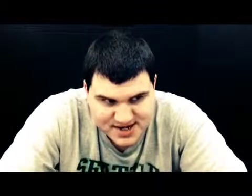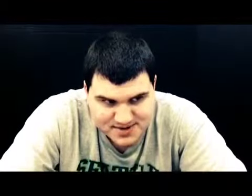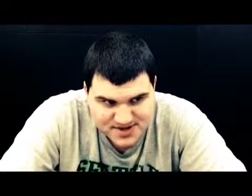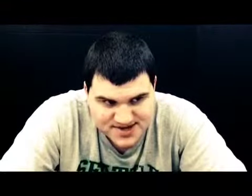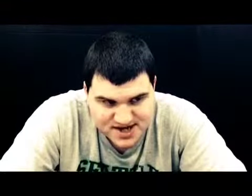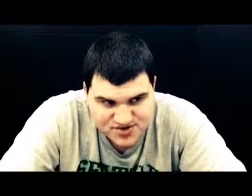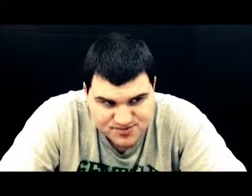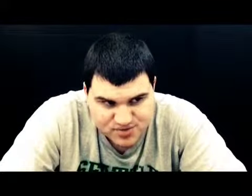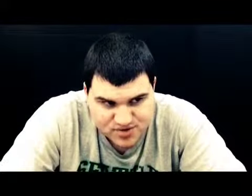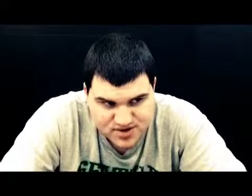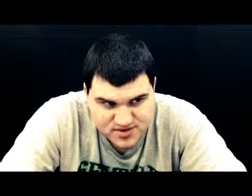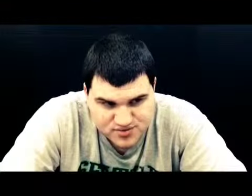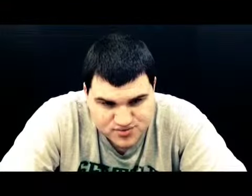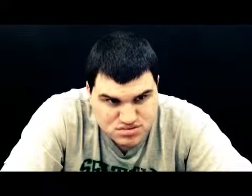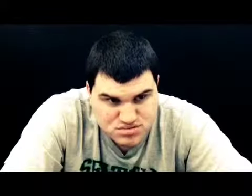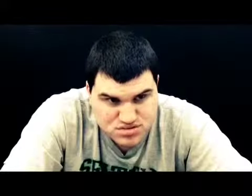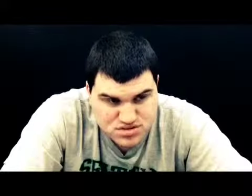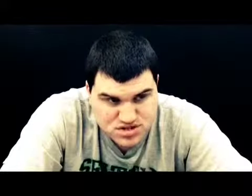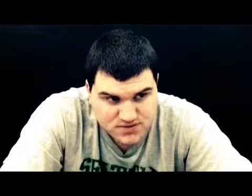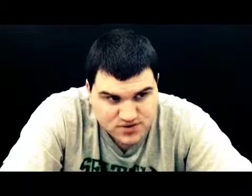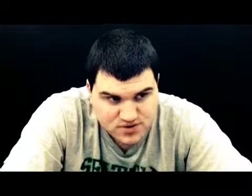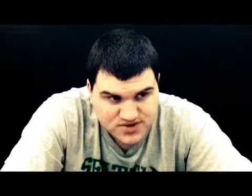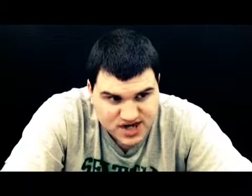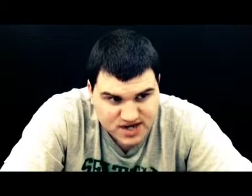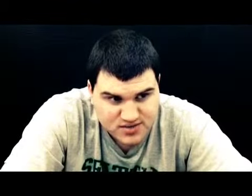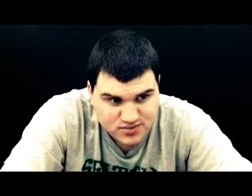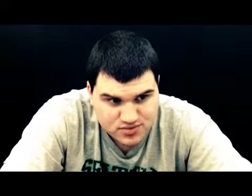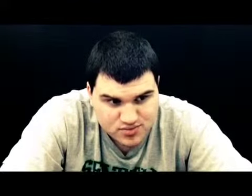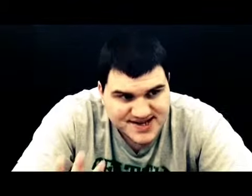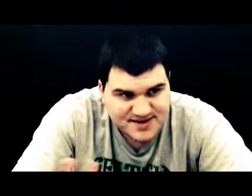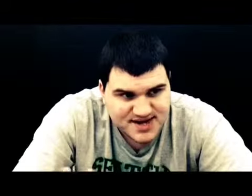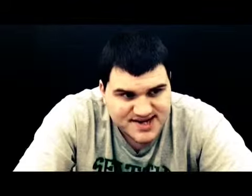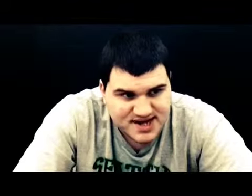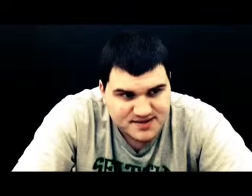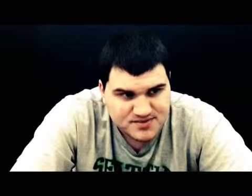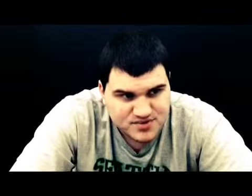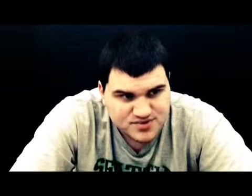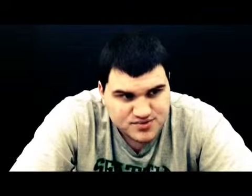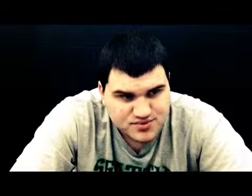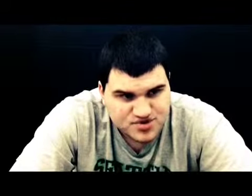next time on the Stage Report. I'm your host, Hayne. See you next time.